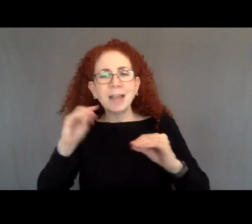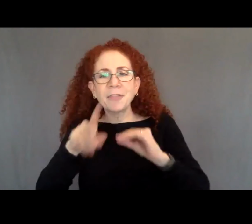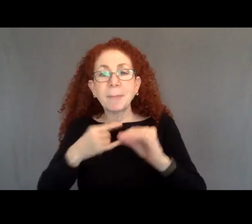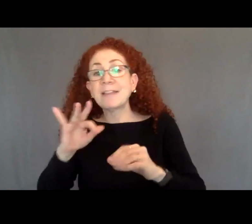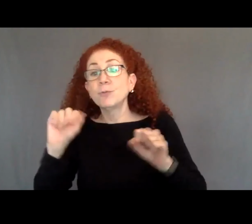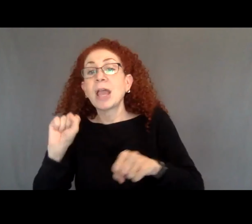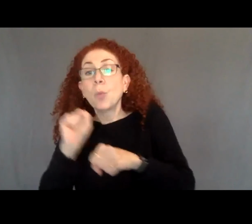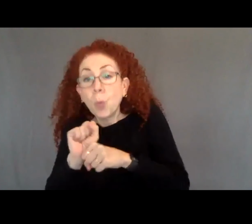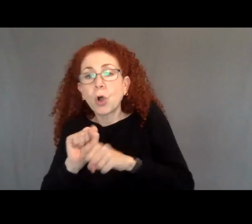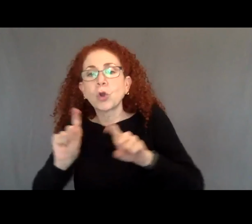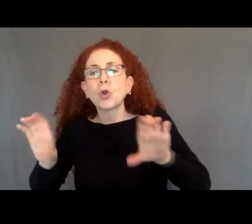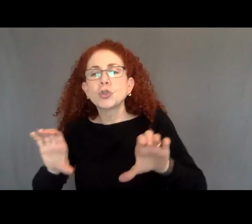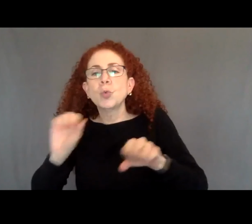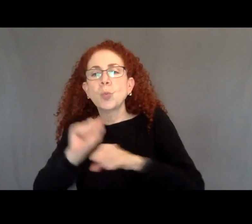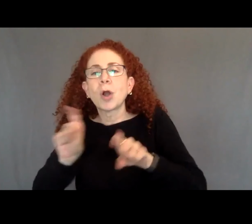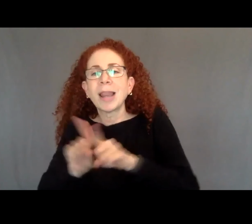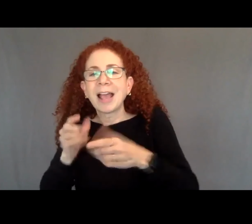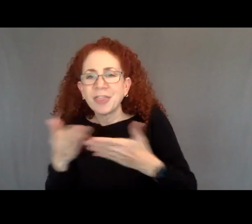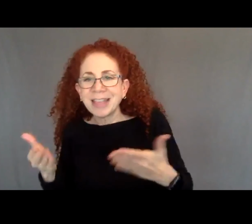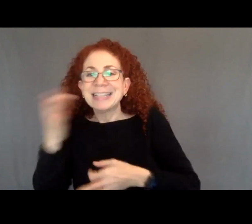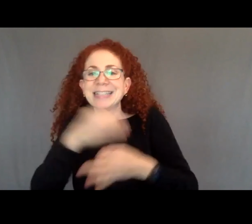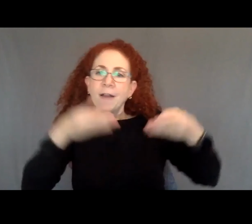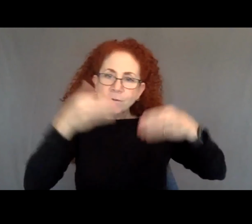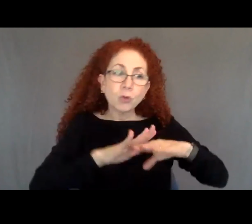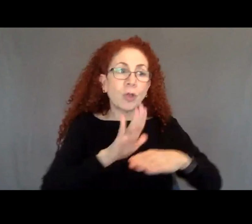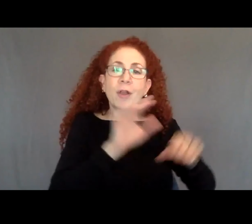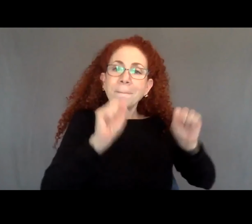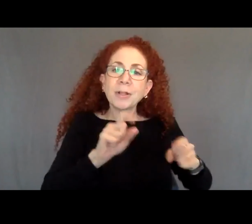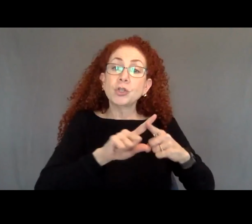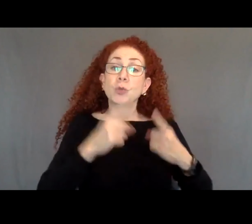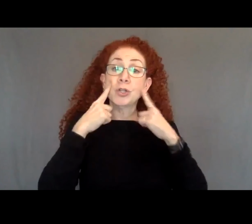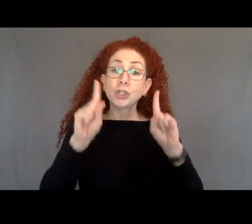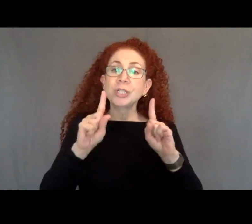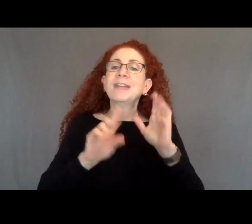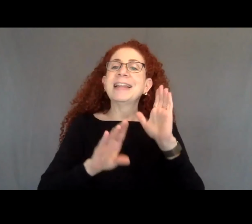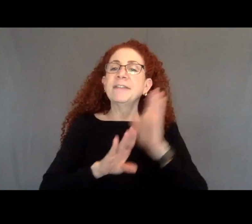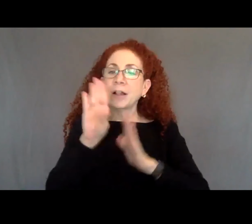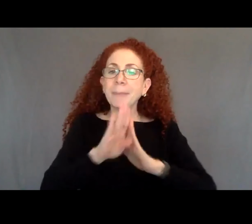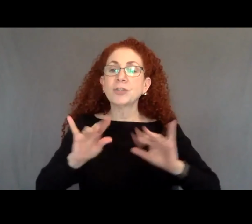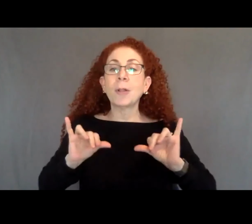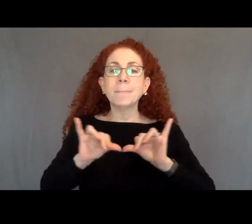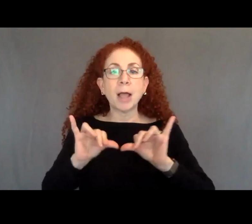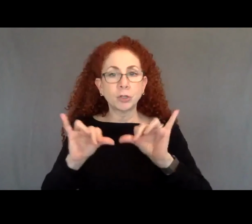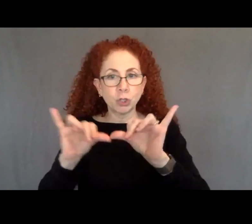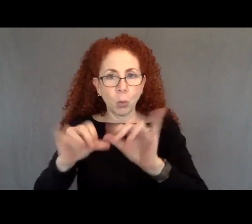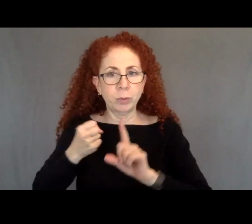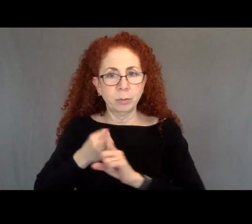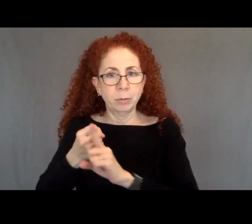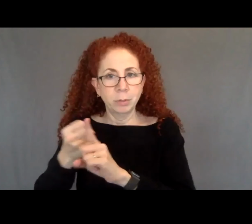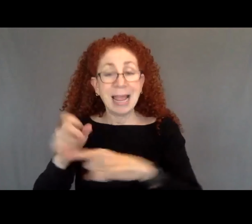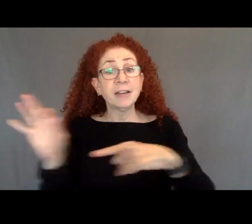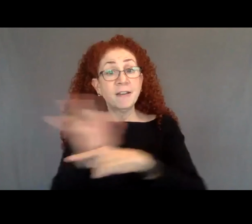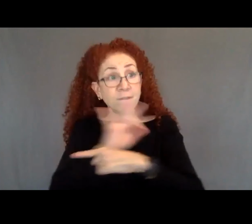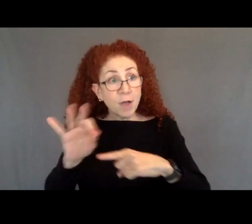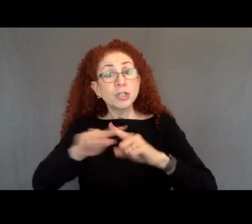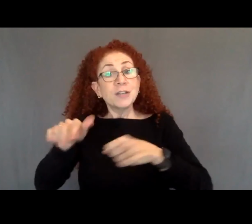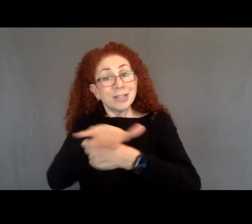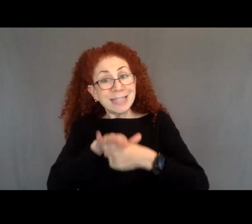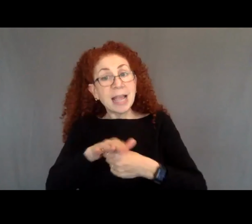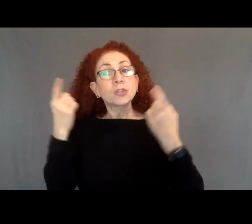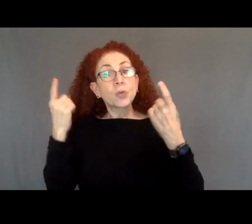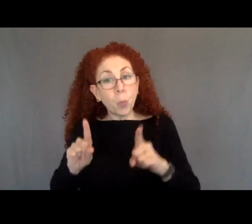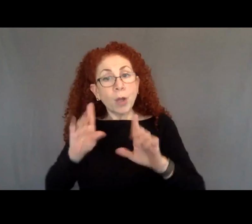things. Rather, it focused on the child's ability to achieve developmental milestones and to function in the kinds of settings where children